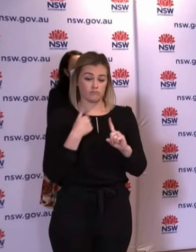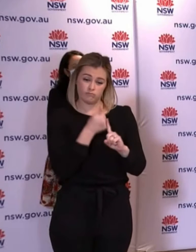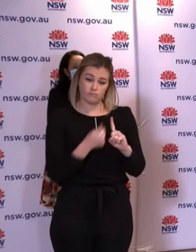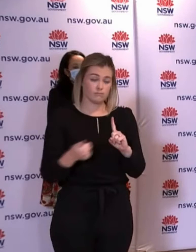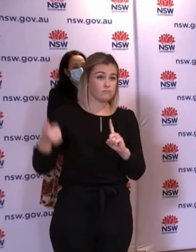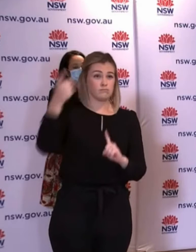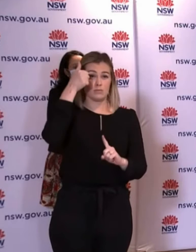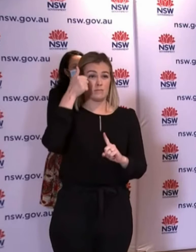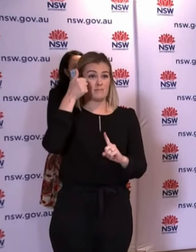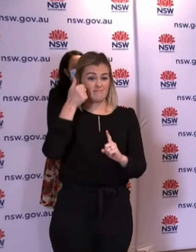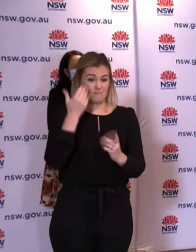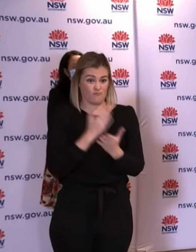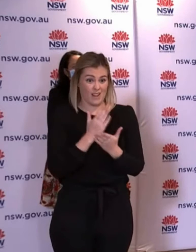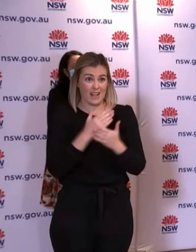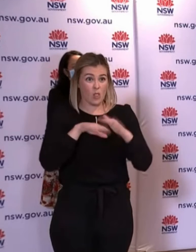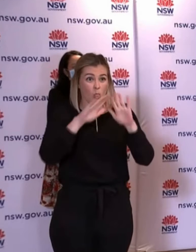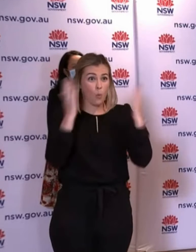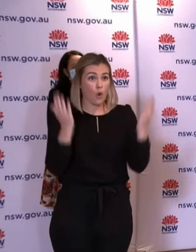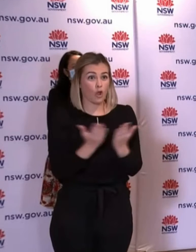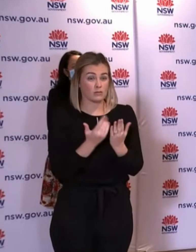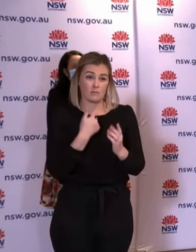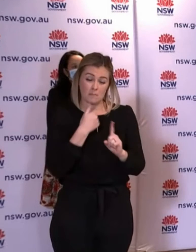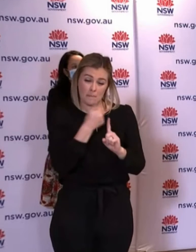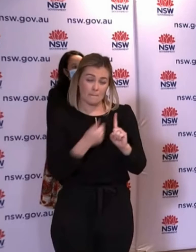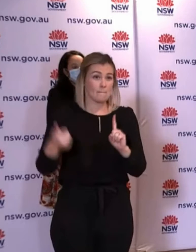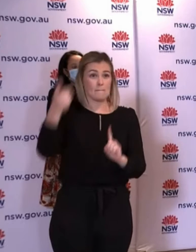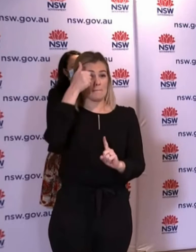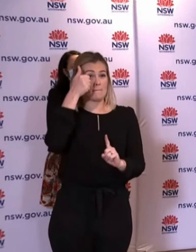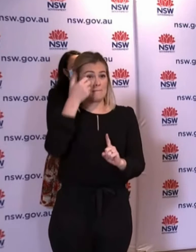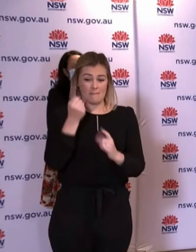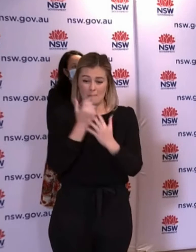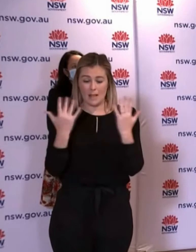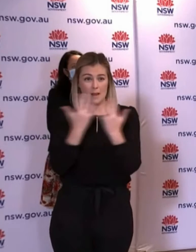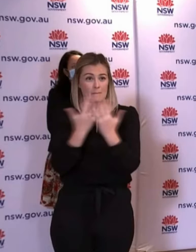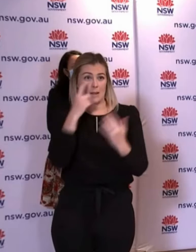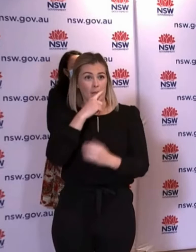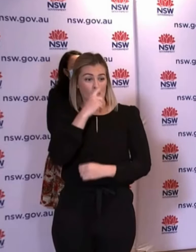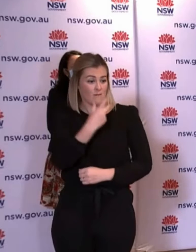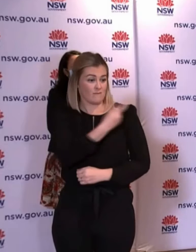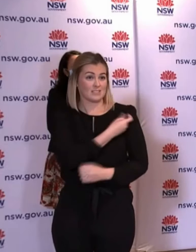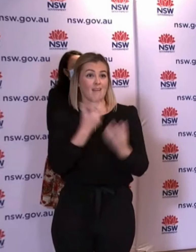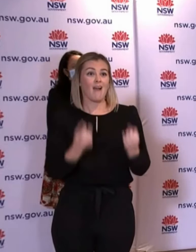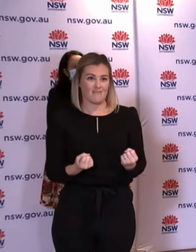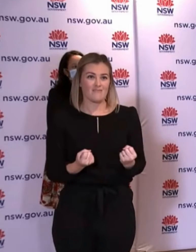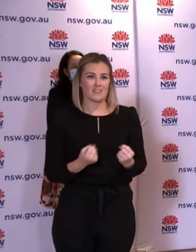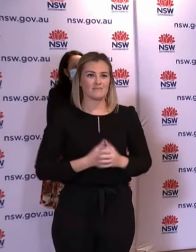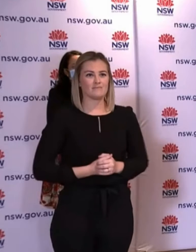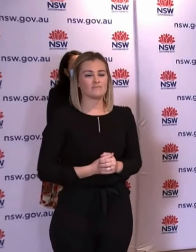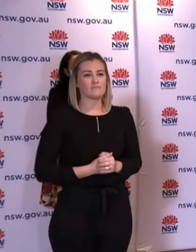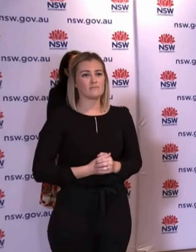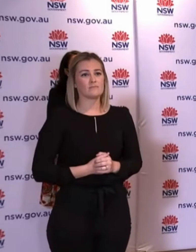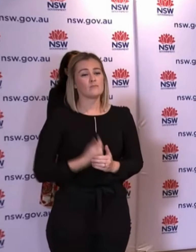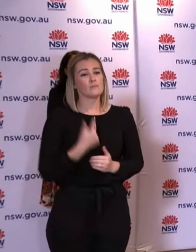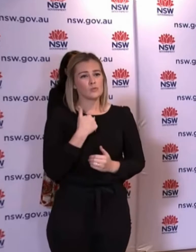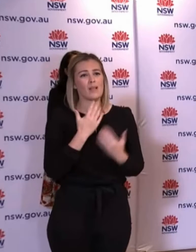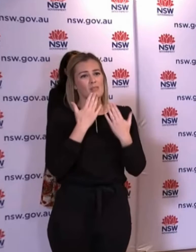the highest, in the world in terms of vaccination rates. And that only happens when the residents, the citizens of New South